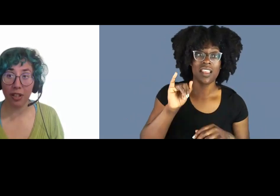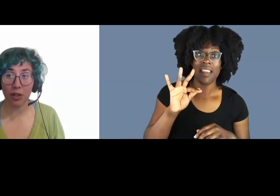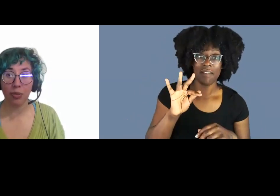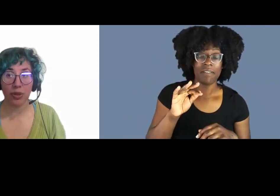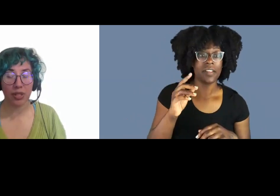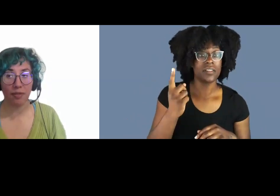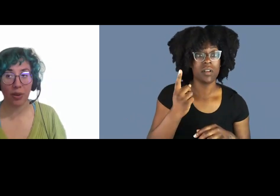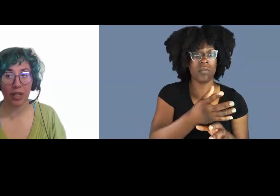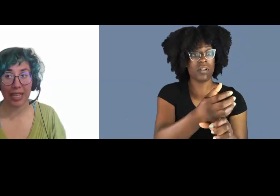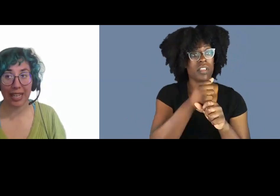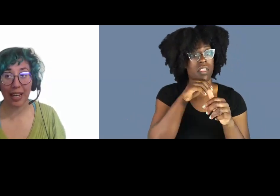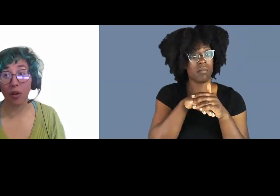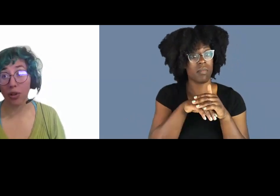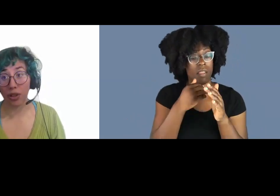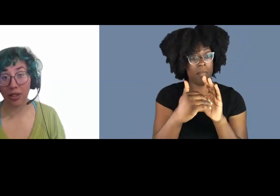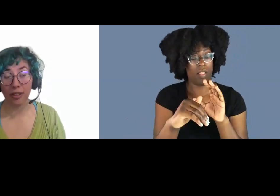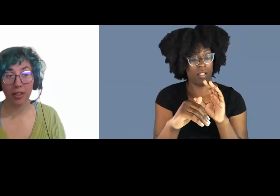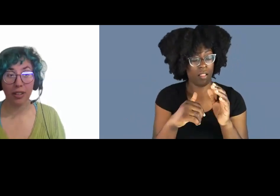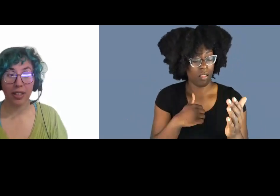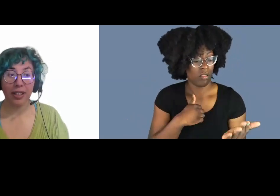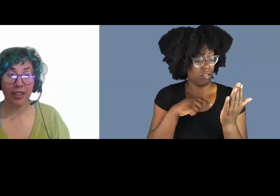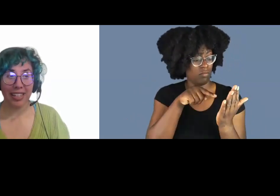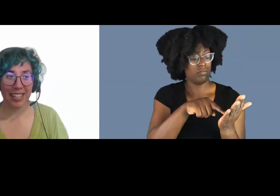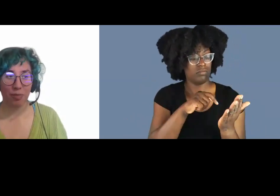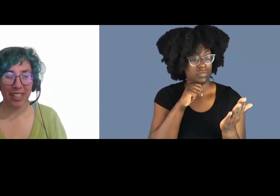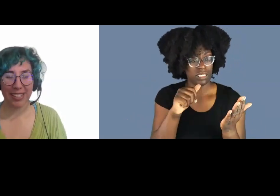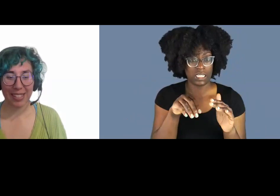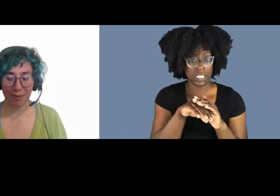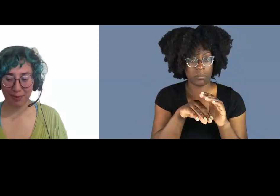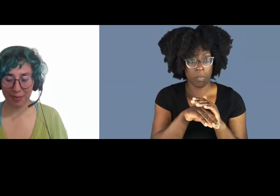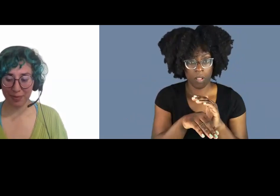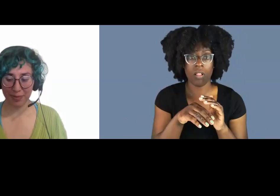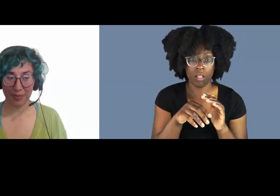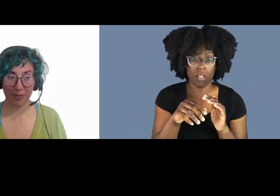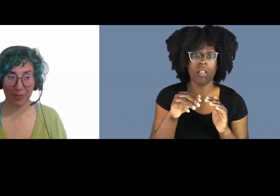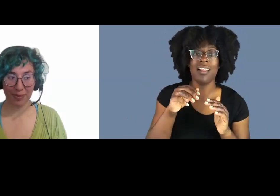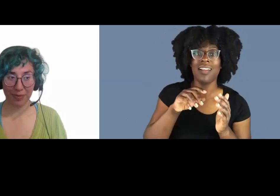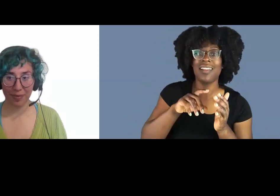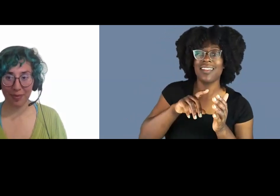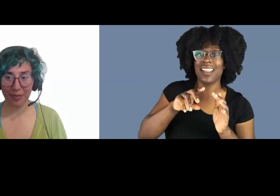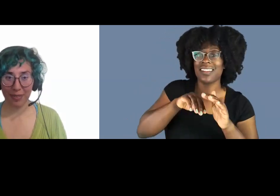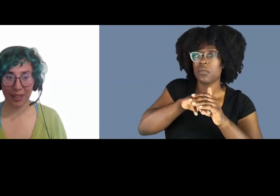a feature mostly found in Outlook. Next slide, please.